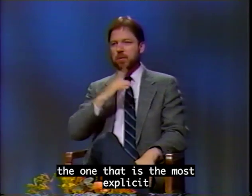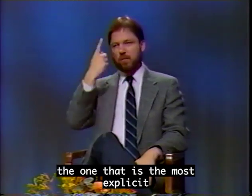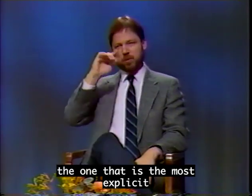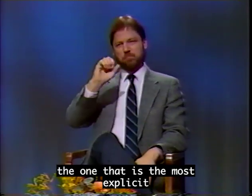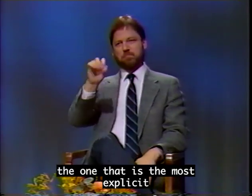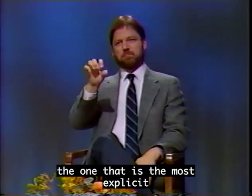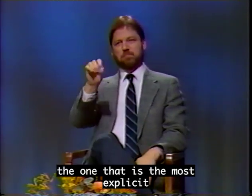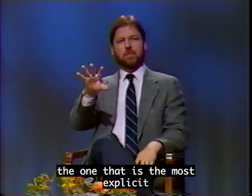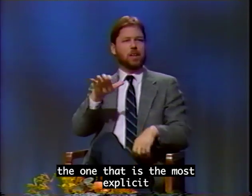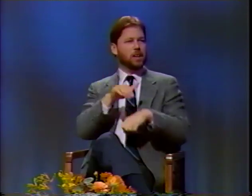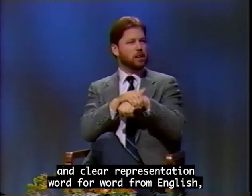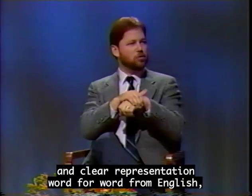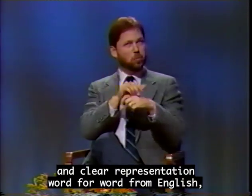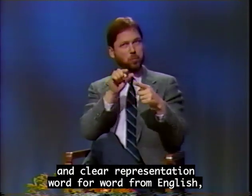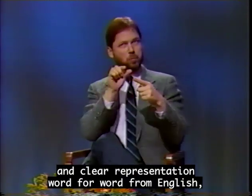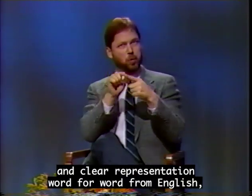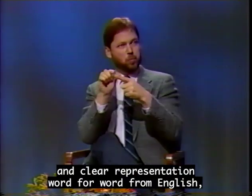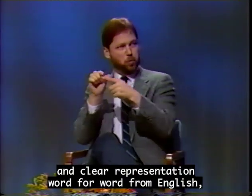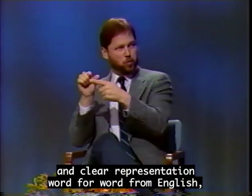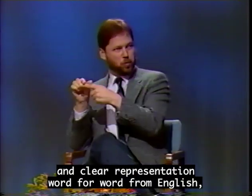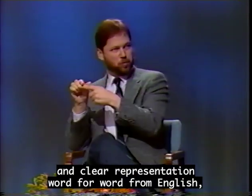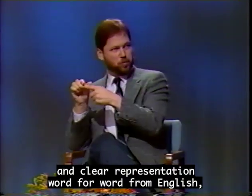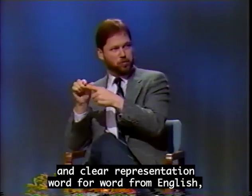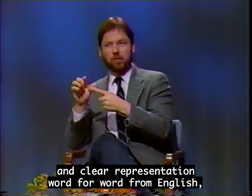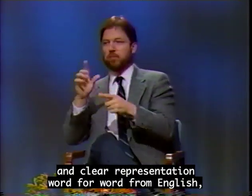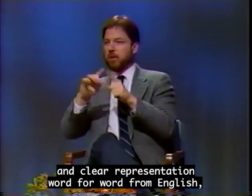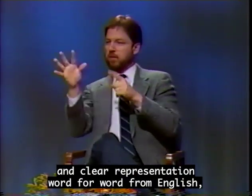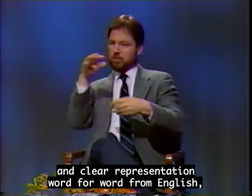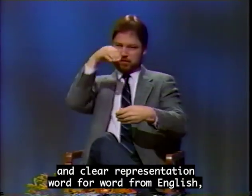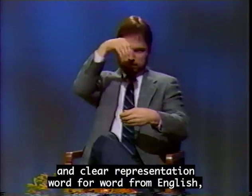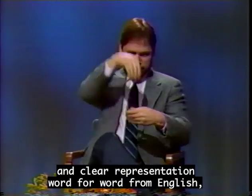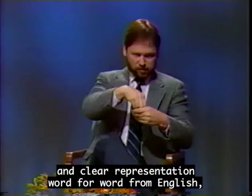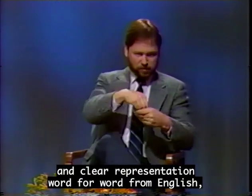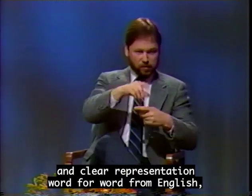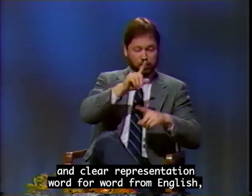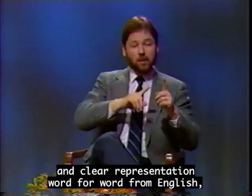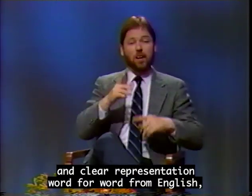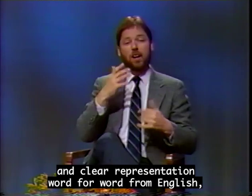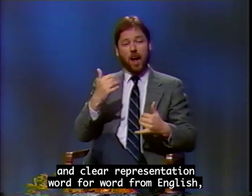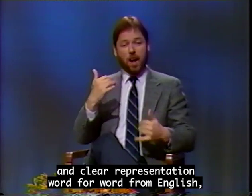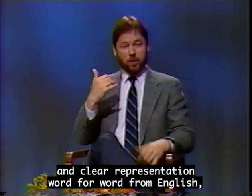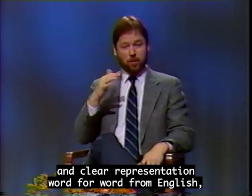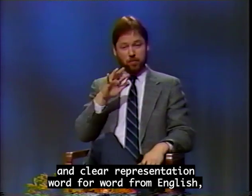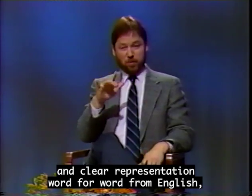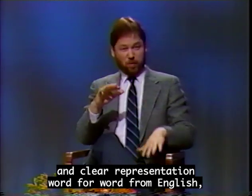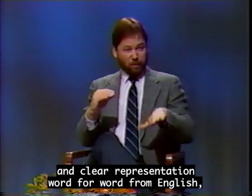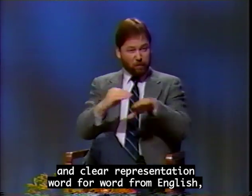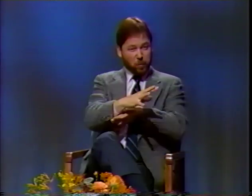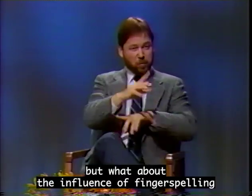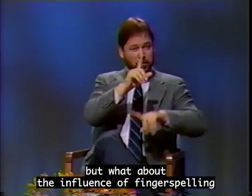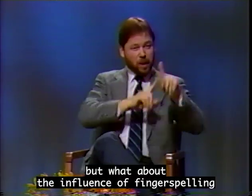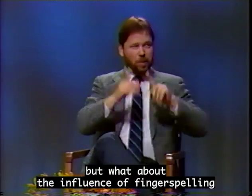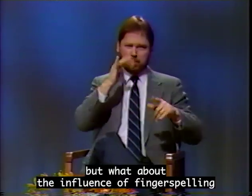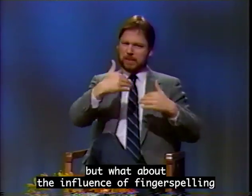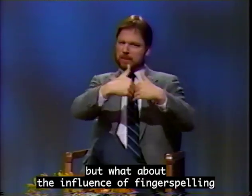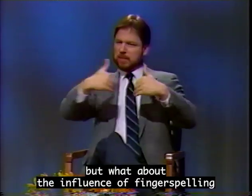the most explicit and clear representation, word for word, from English. But what about